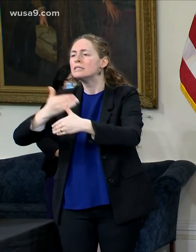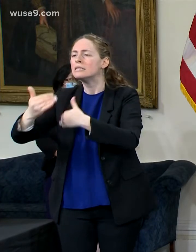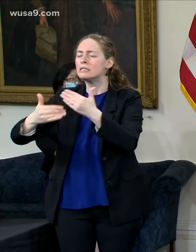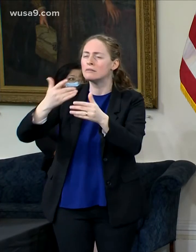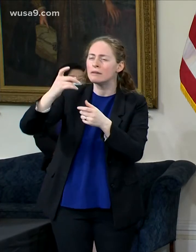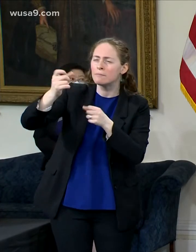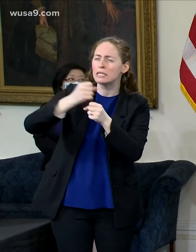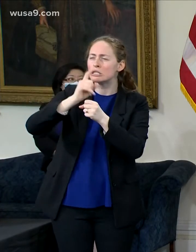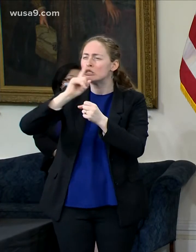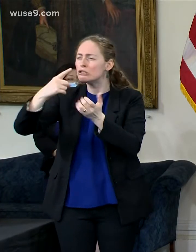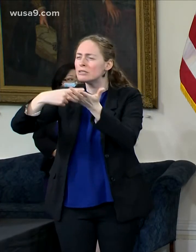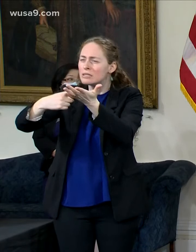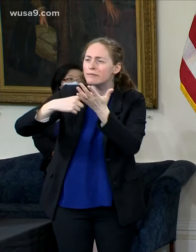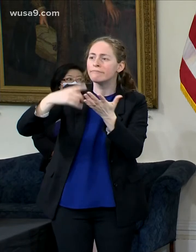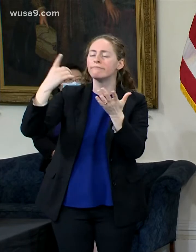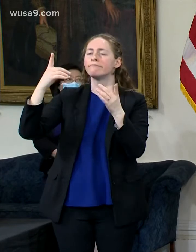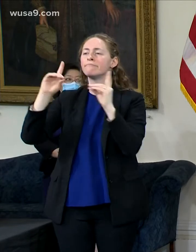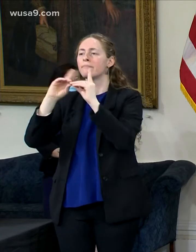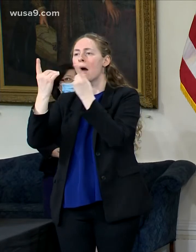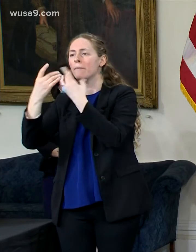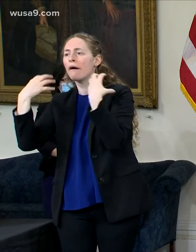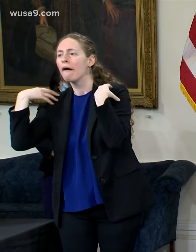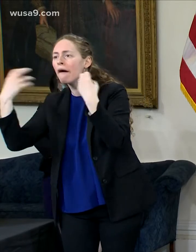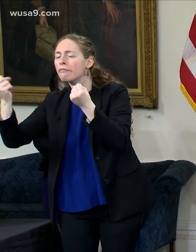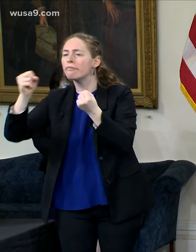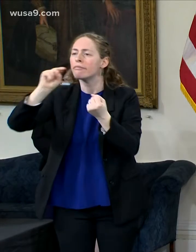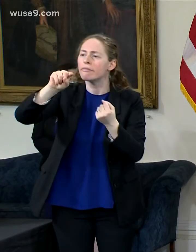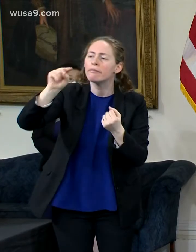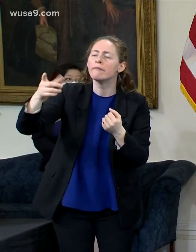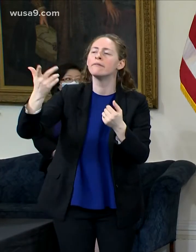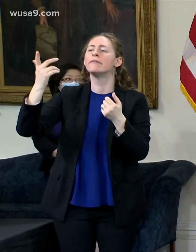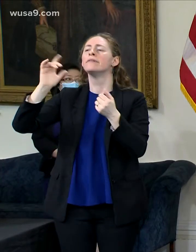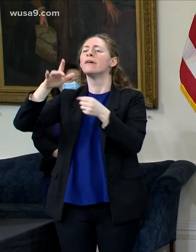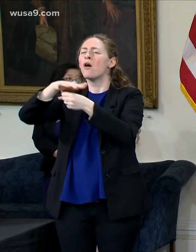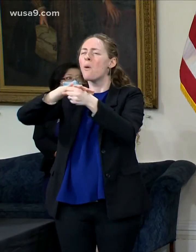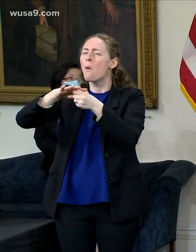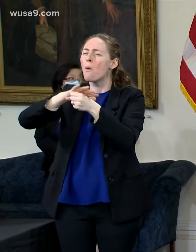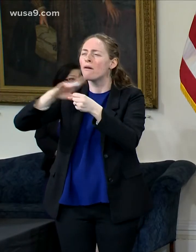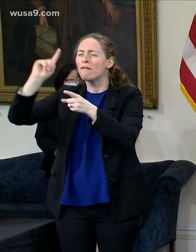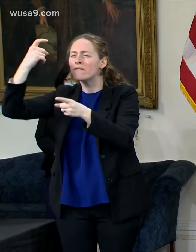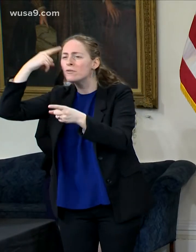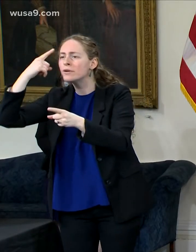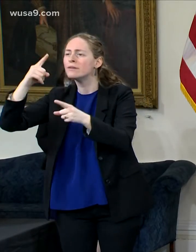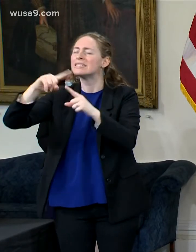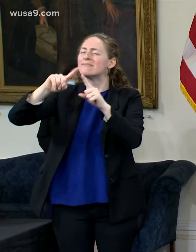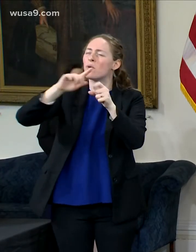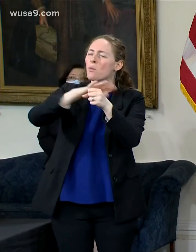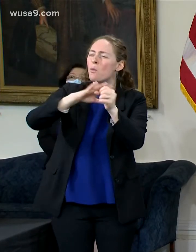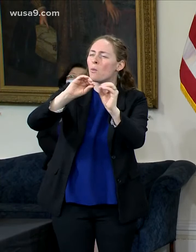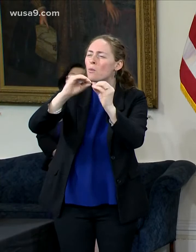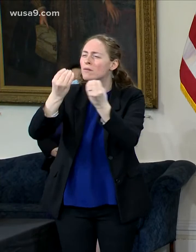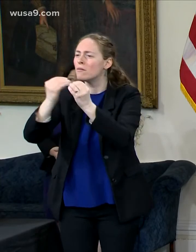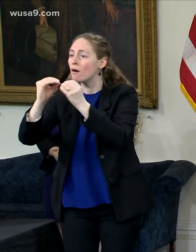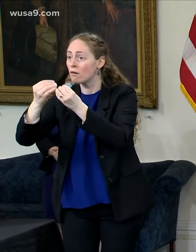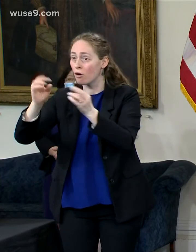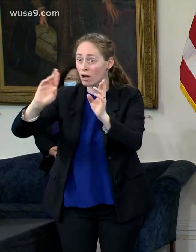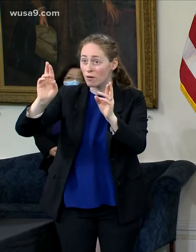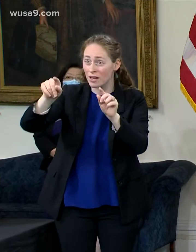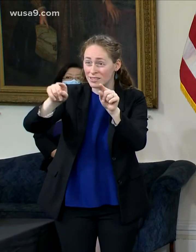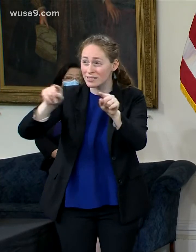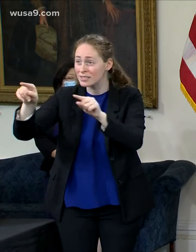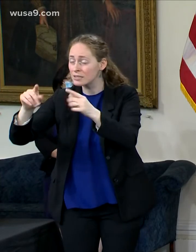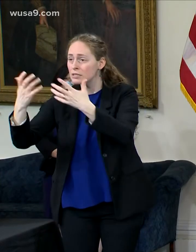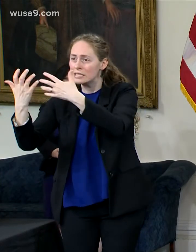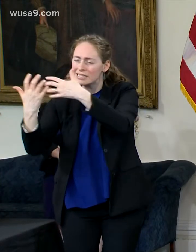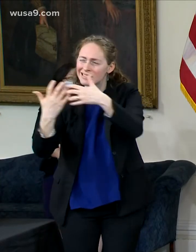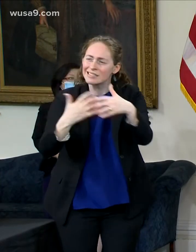health partners, with all the agencies and state government, with our county partners to try to be ready and to study where they